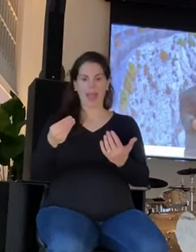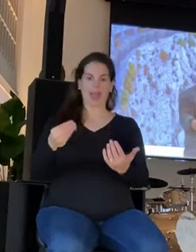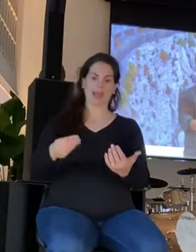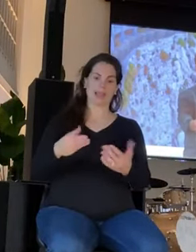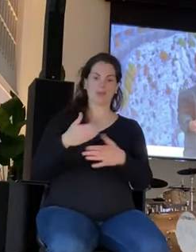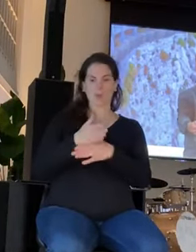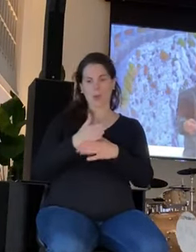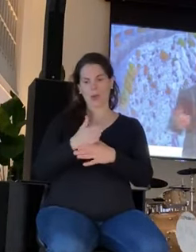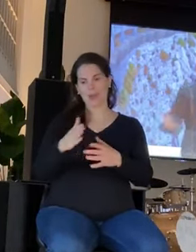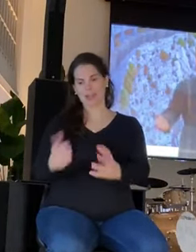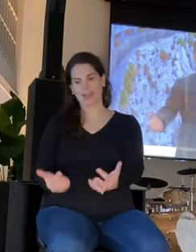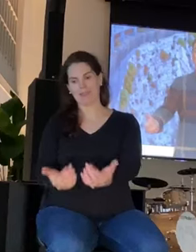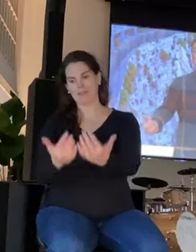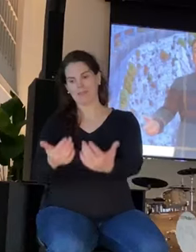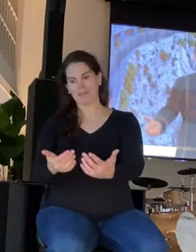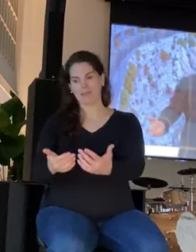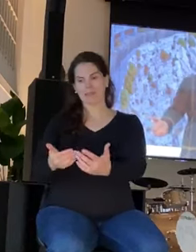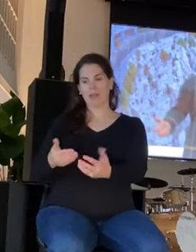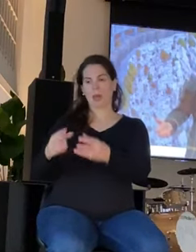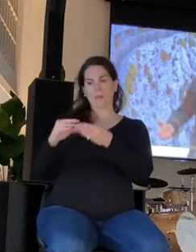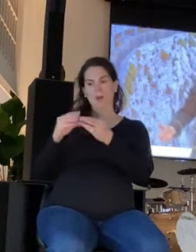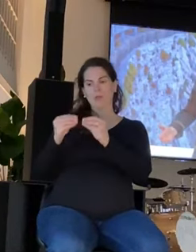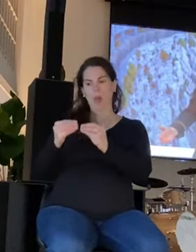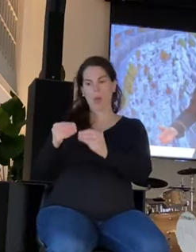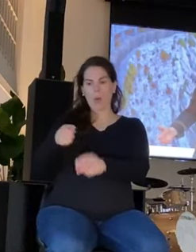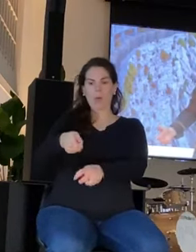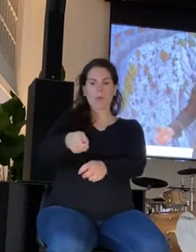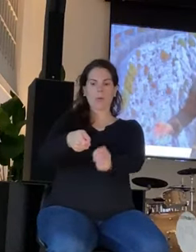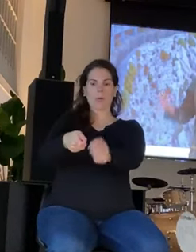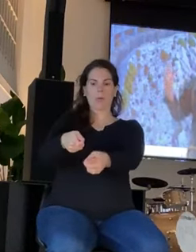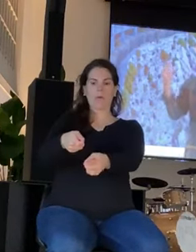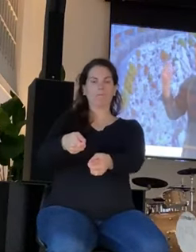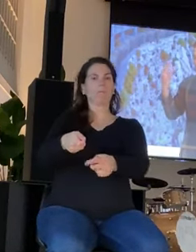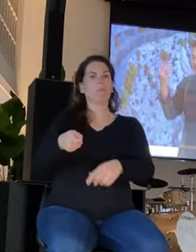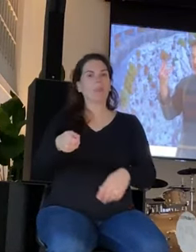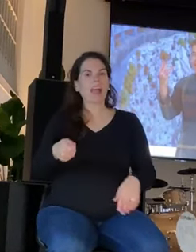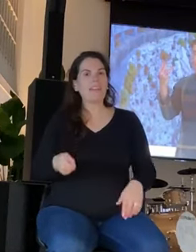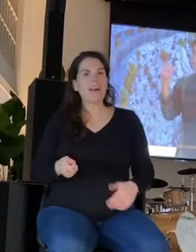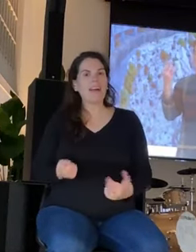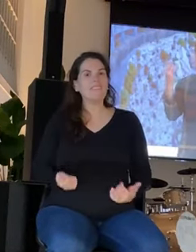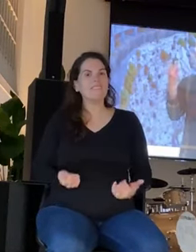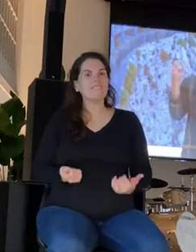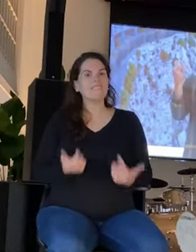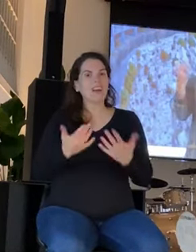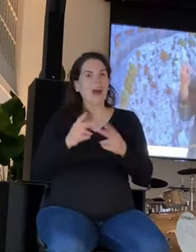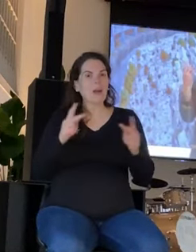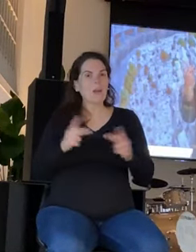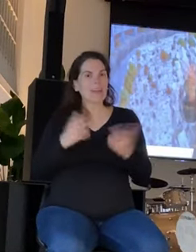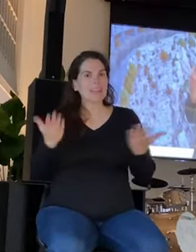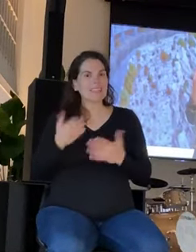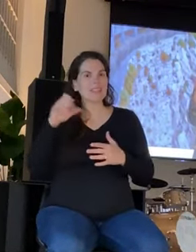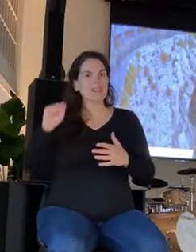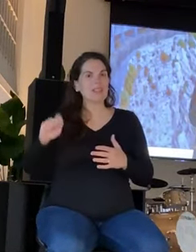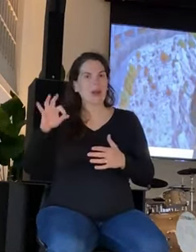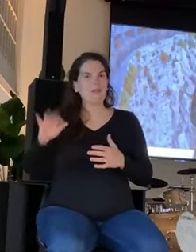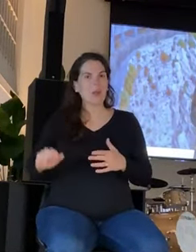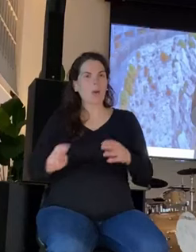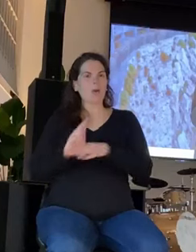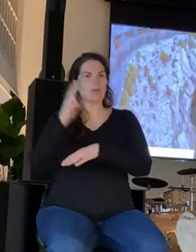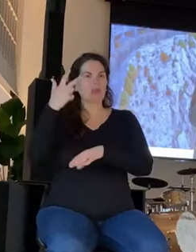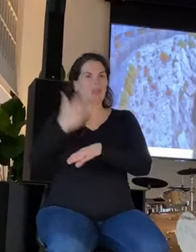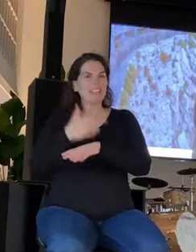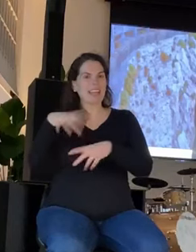marshmallow, right? If you have a fireplace, and you live in South Florida, you get to use it those 3 cold days that we get in January,